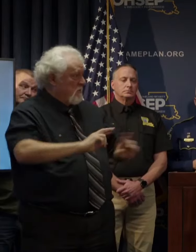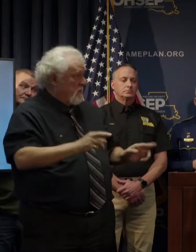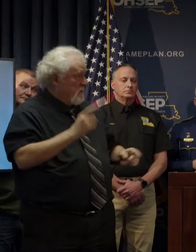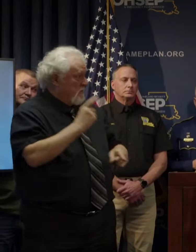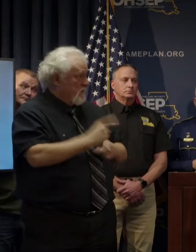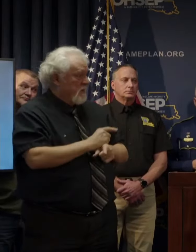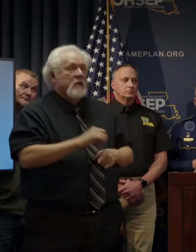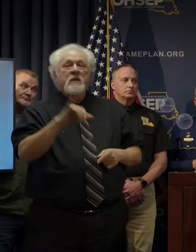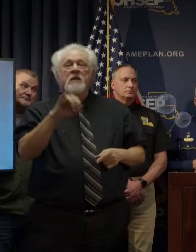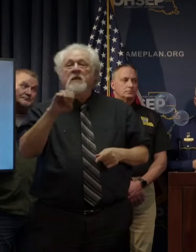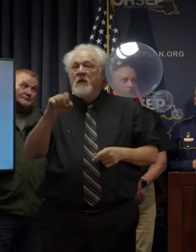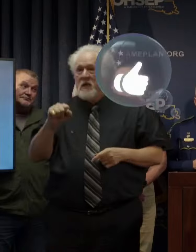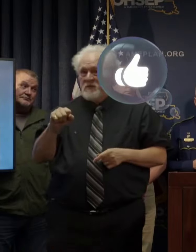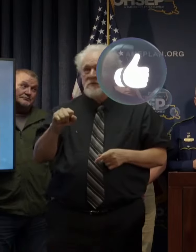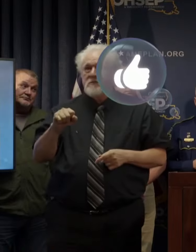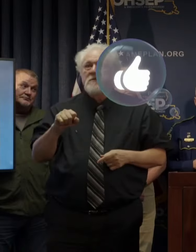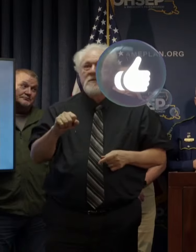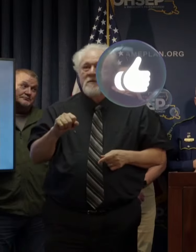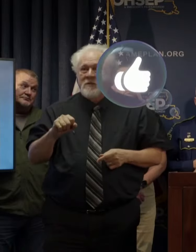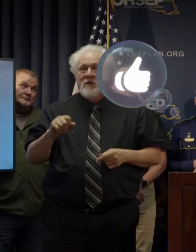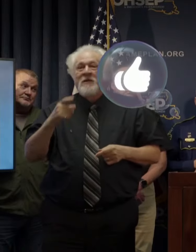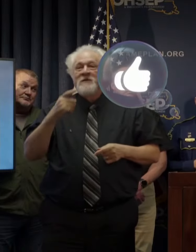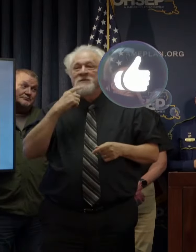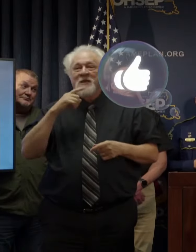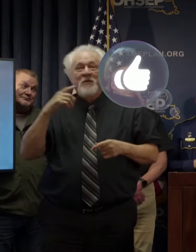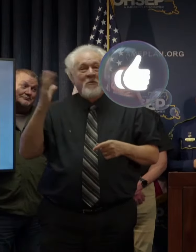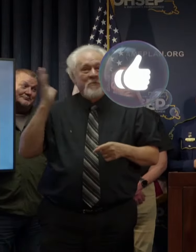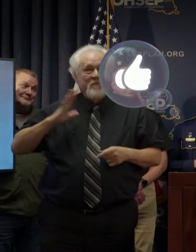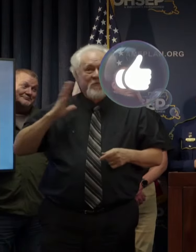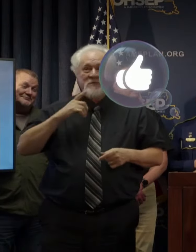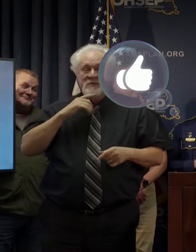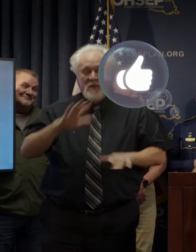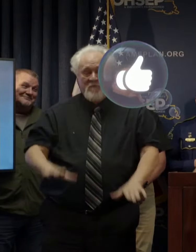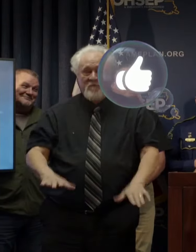Yes, yes. In the old days, they tell you fill your tub up, right, Jay?